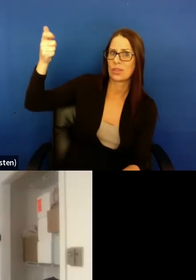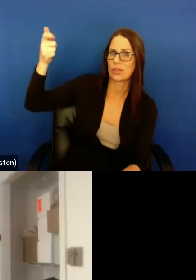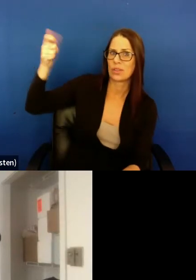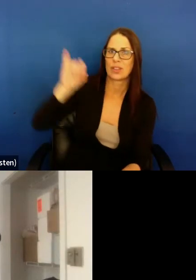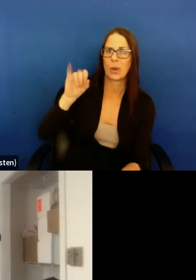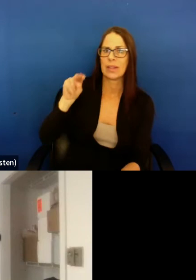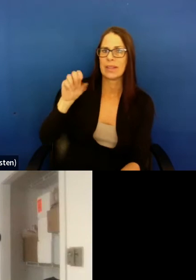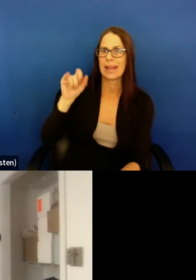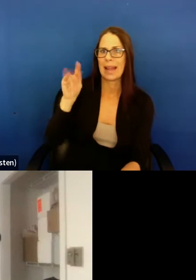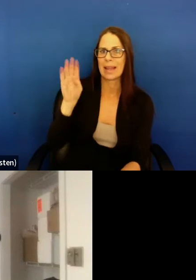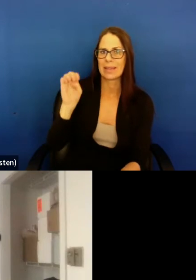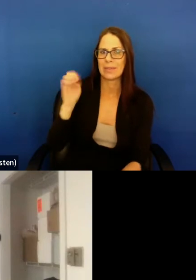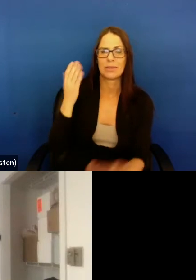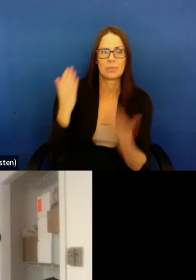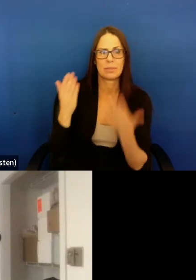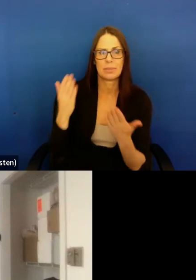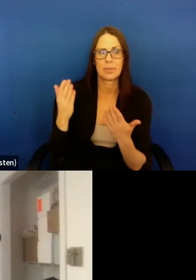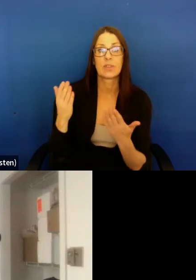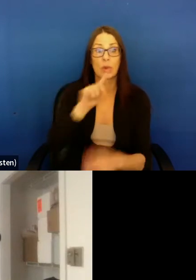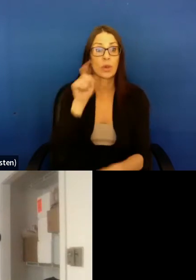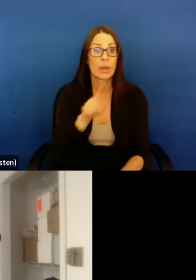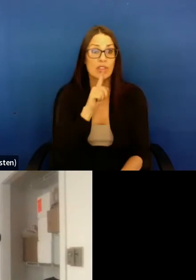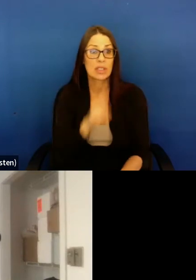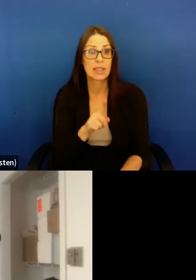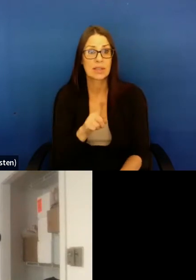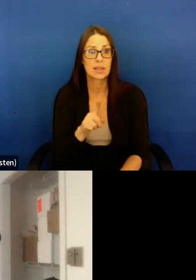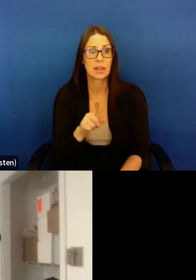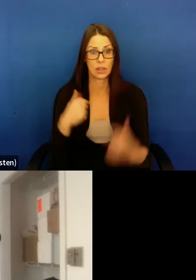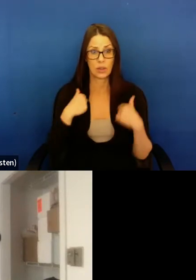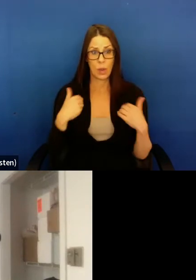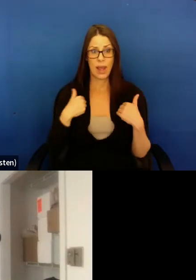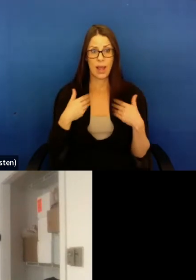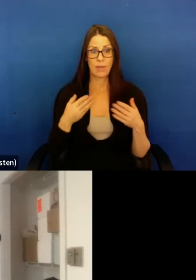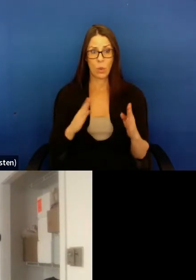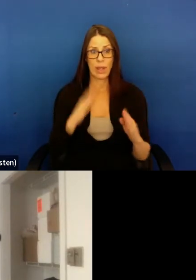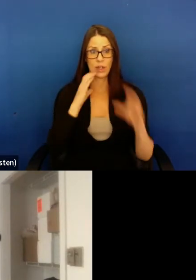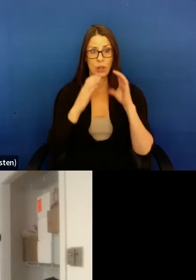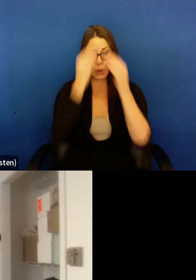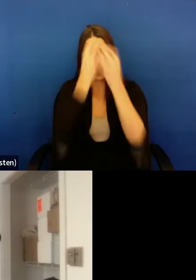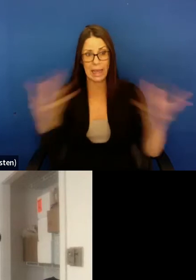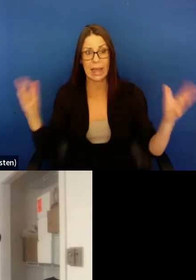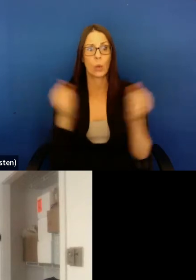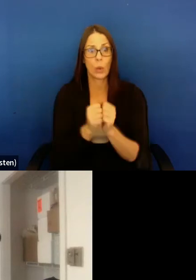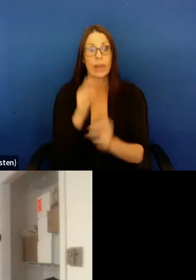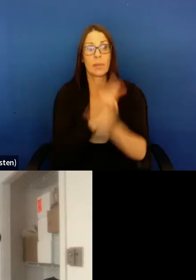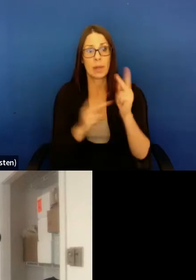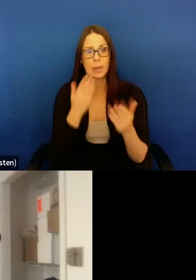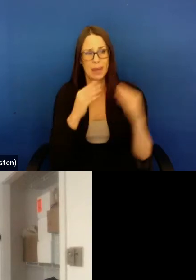inactive. And the question was, do I have a way to communicate with those people that might be doing that to educate